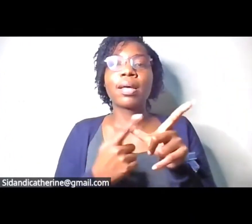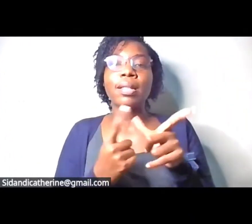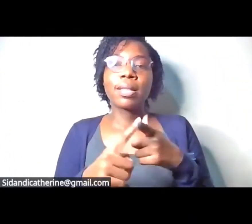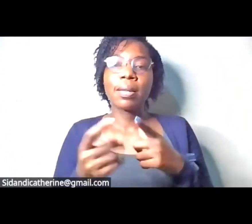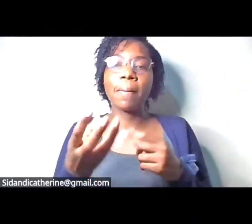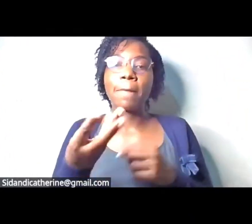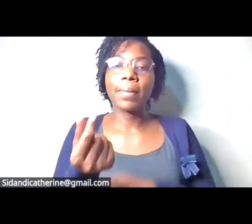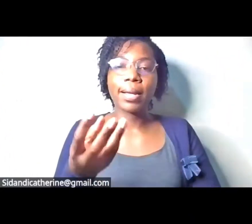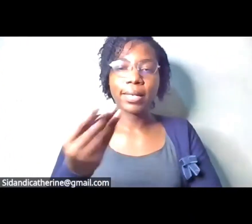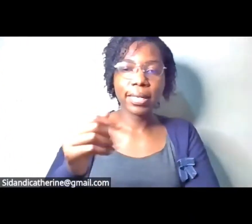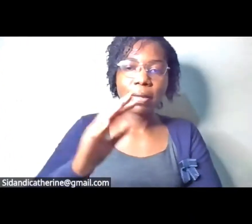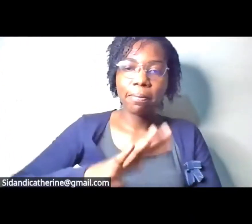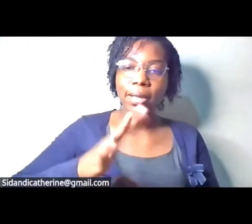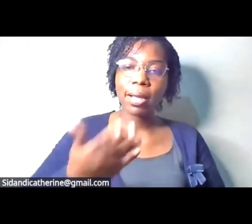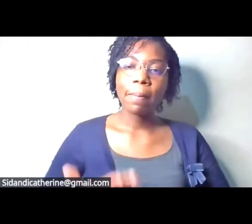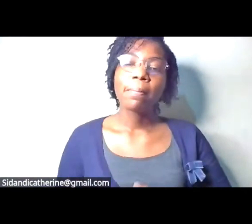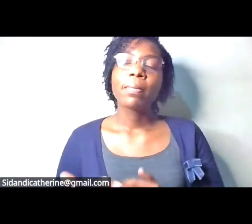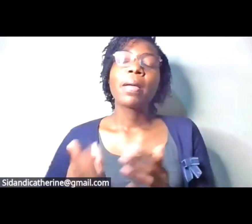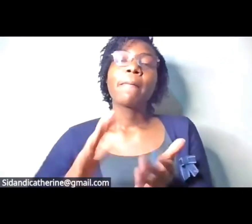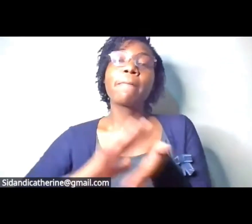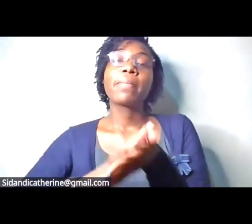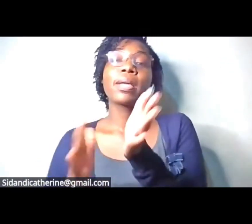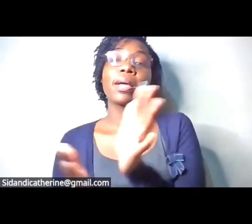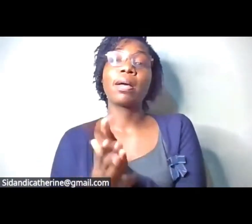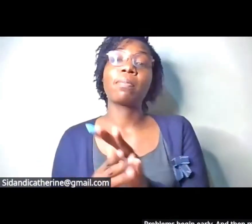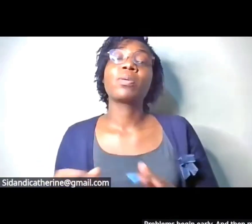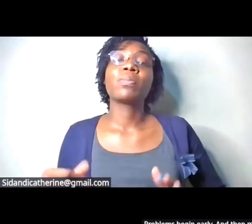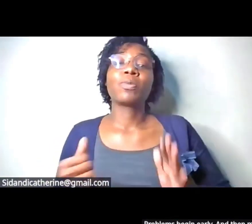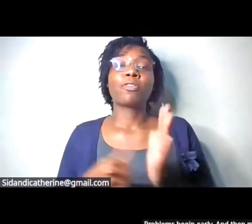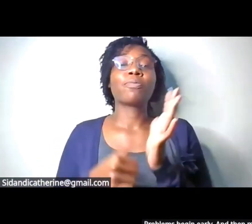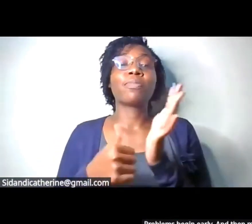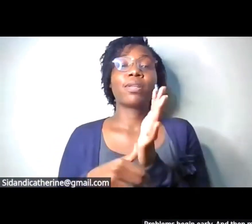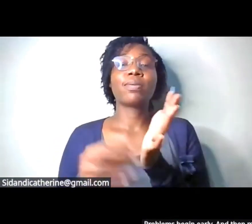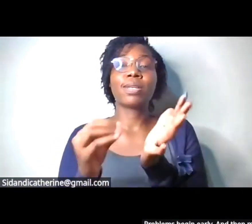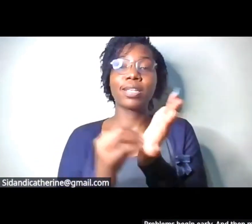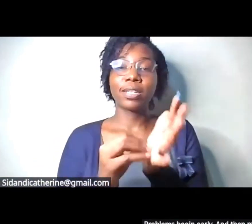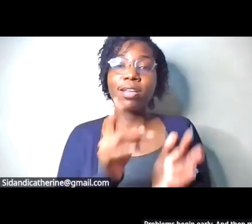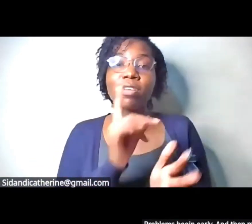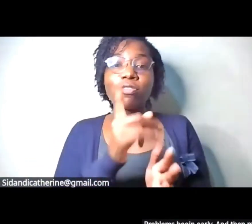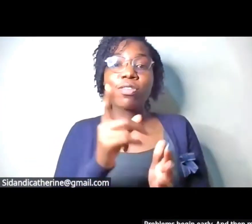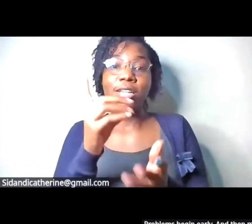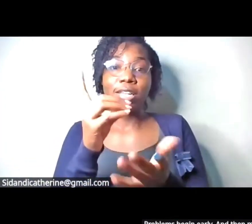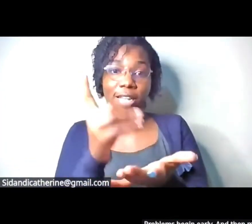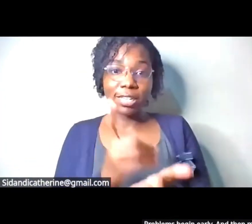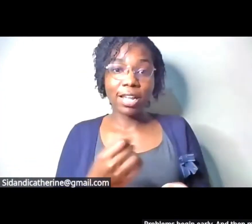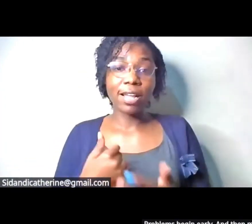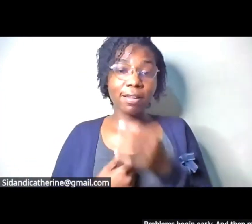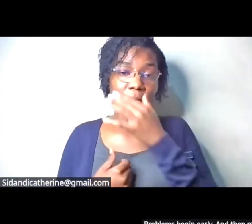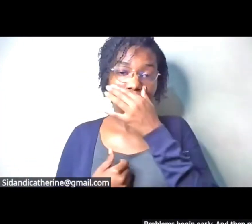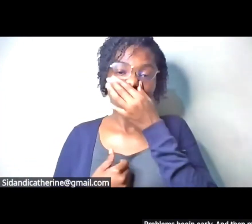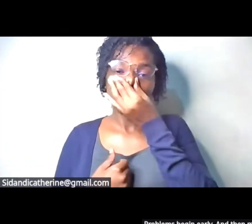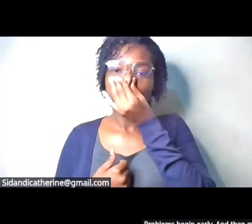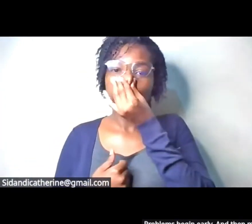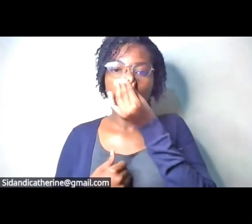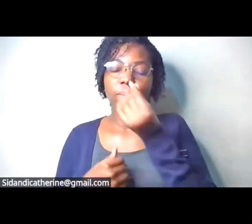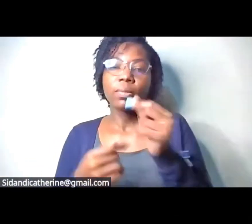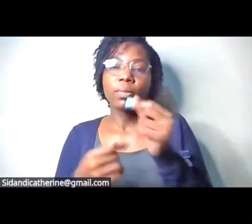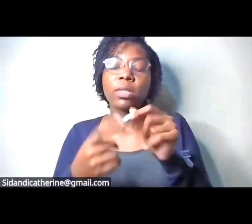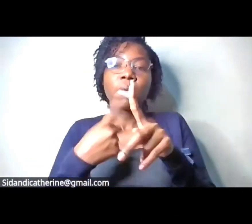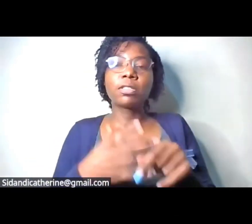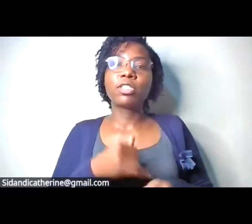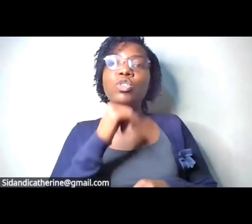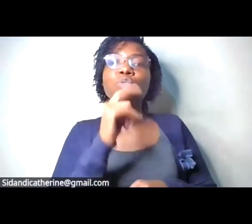bit more complicated. We have empirical data, which I think I have here, but I'm not sure why my